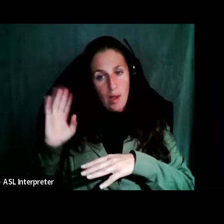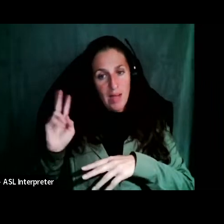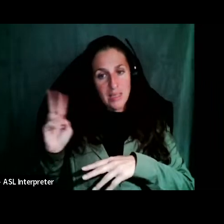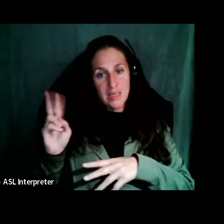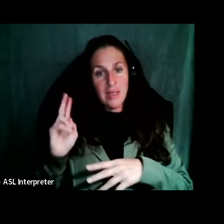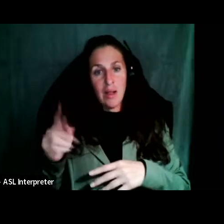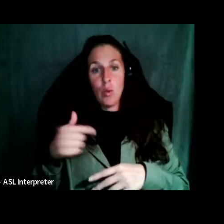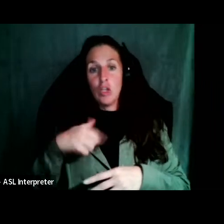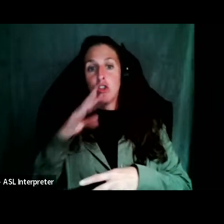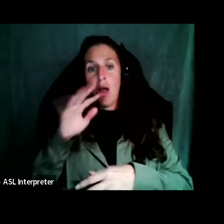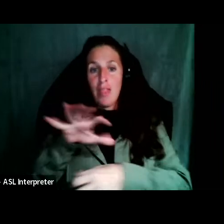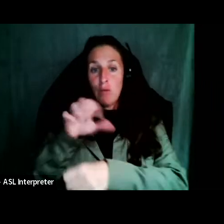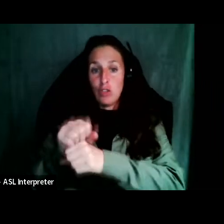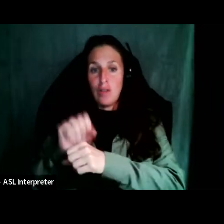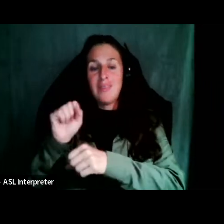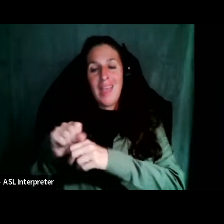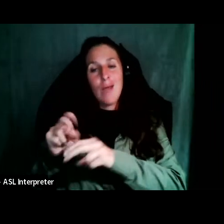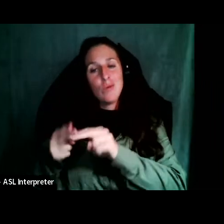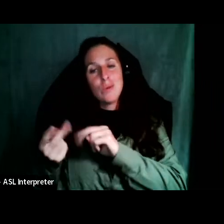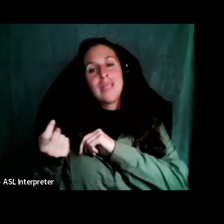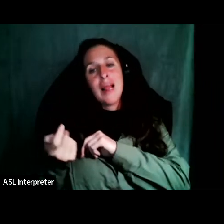that reserve can be reduced a little bit,